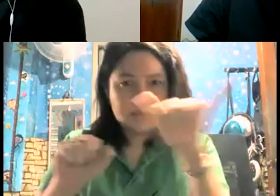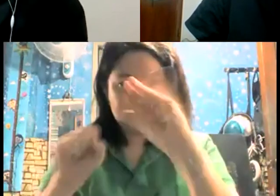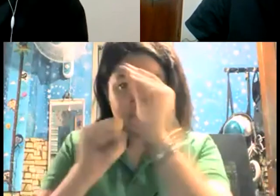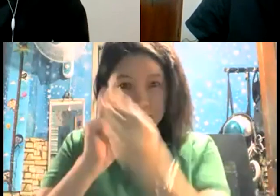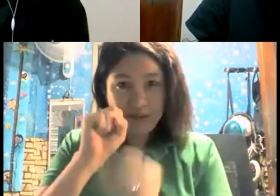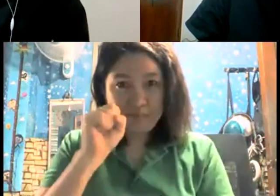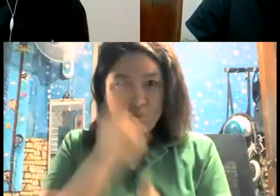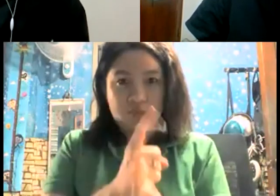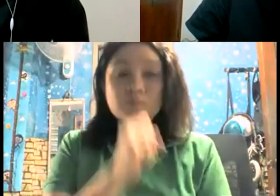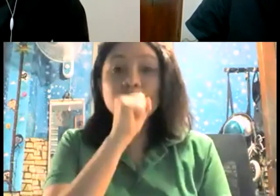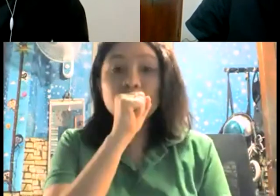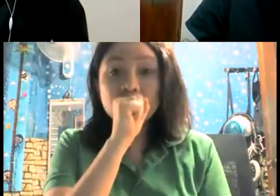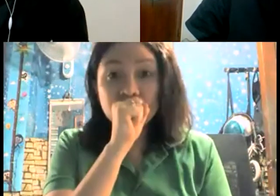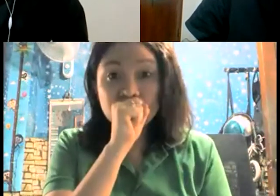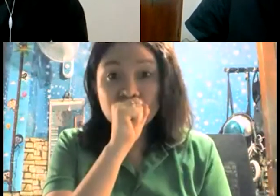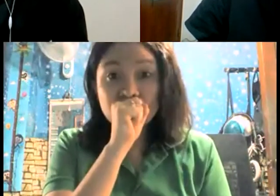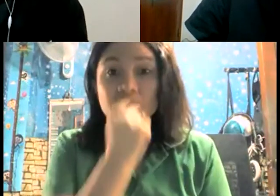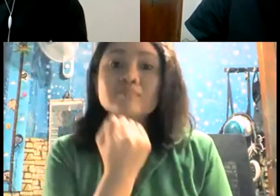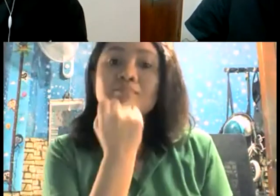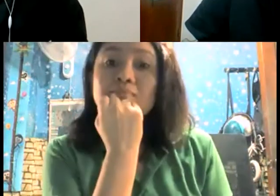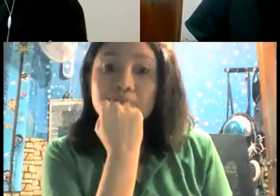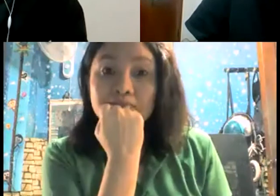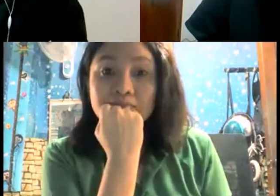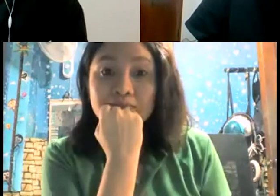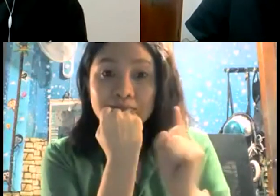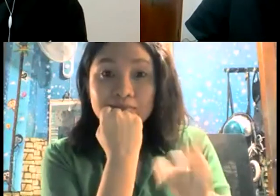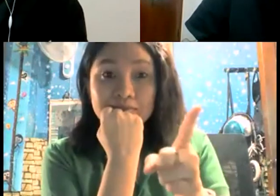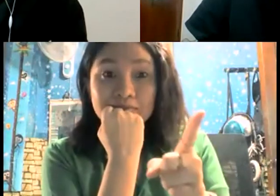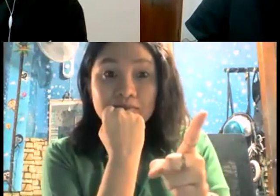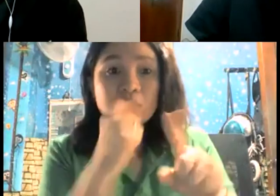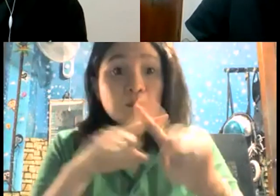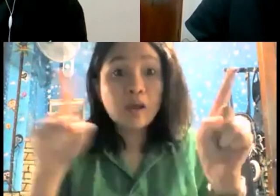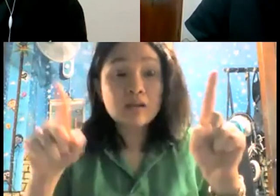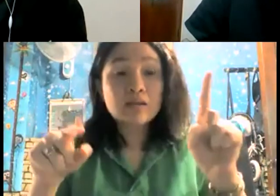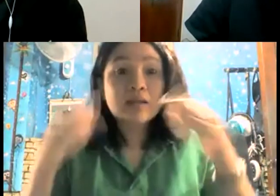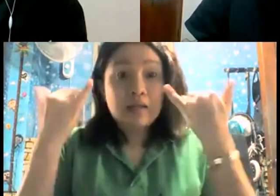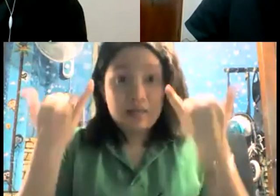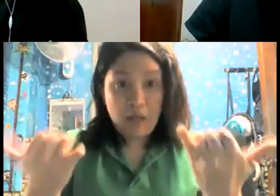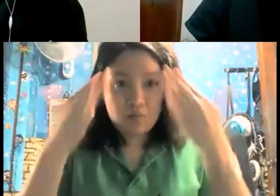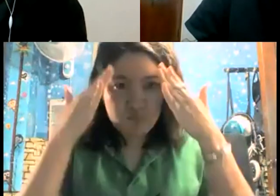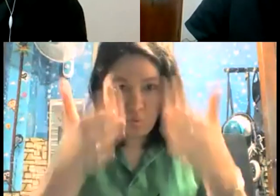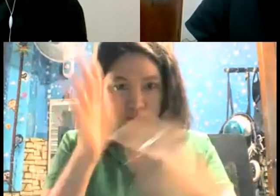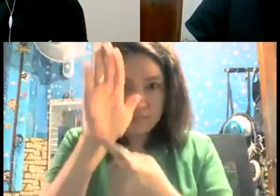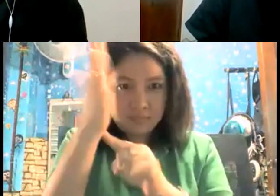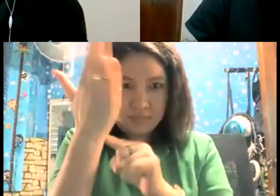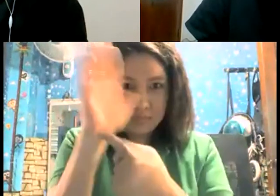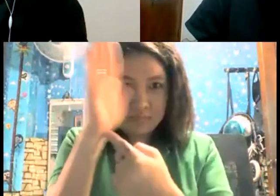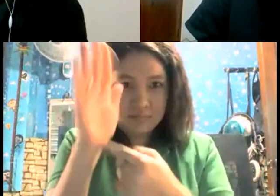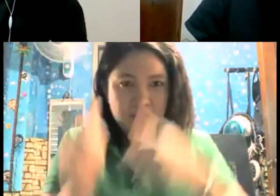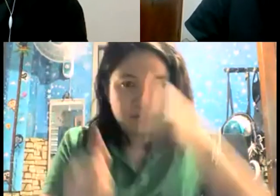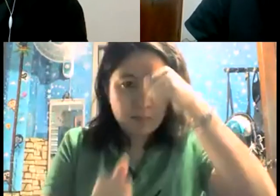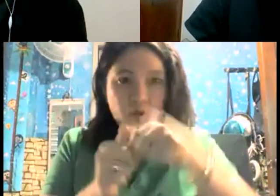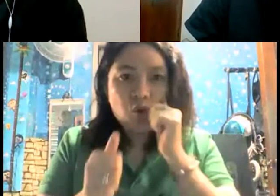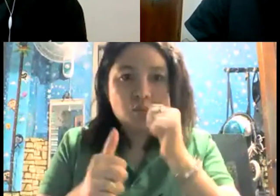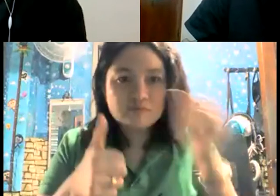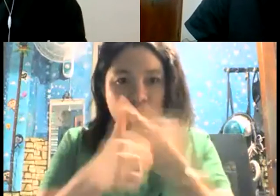Yes. So from my analysis, though, the hand shape is this, and it's the same. But